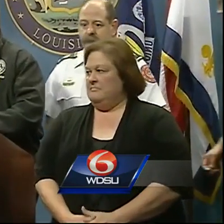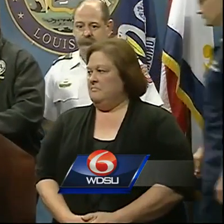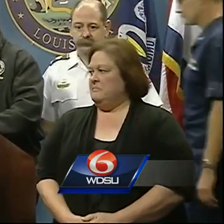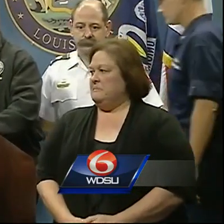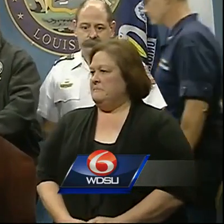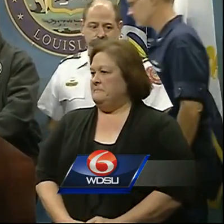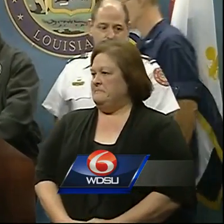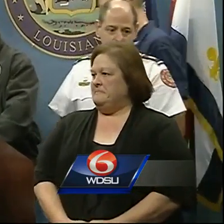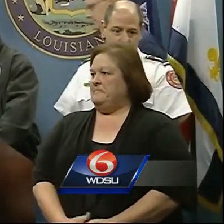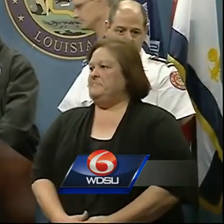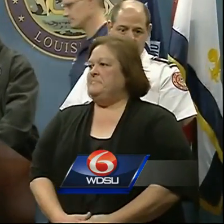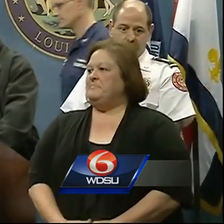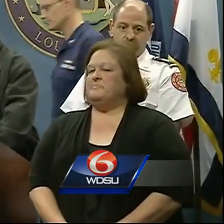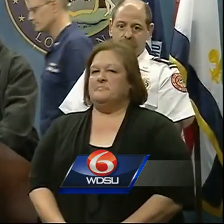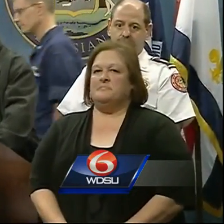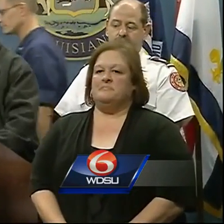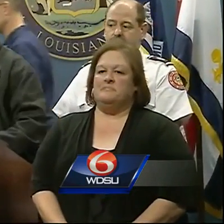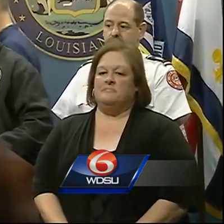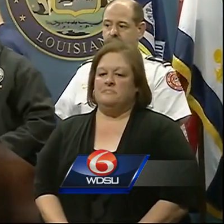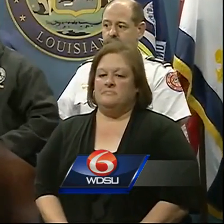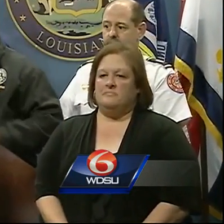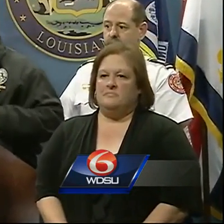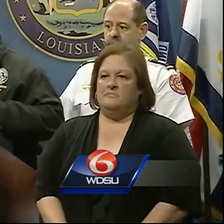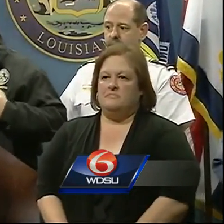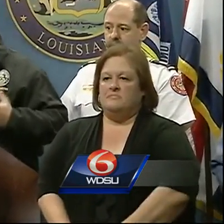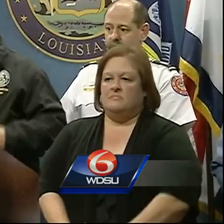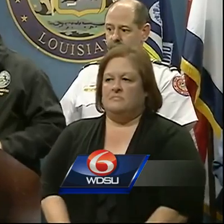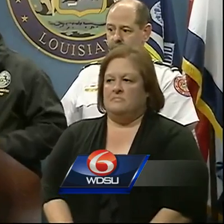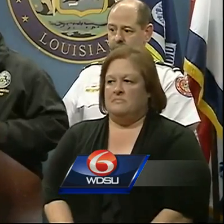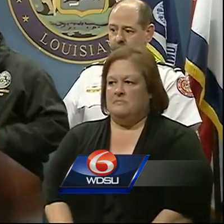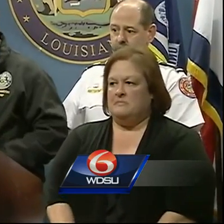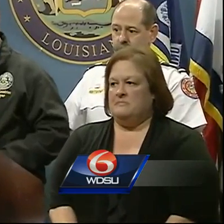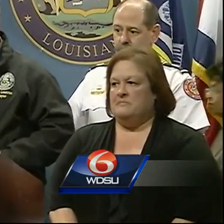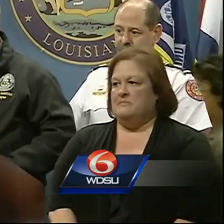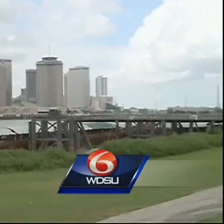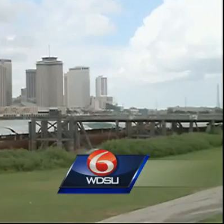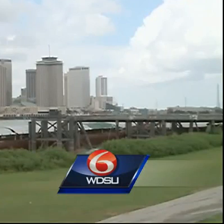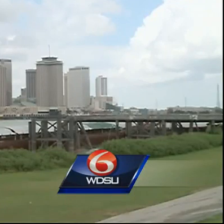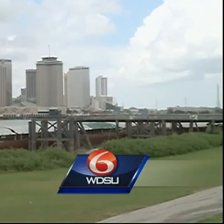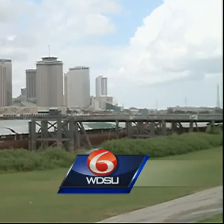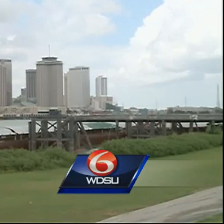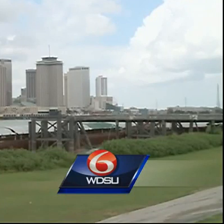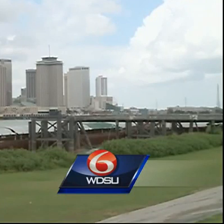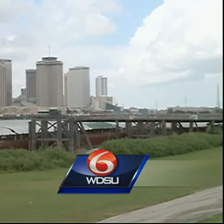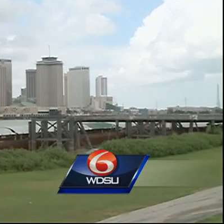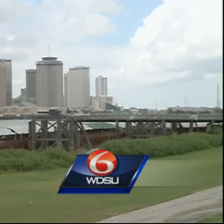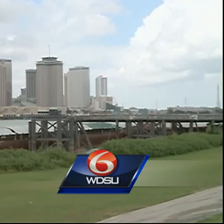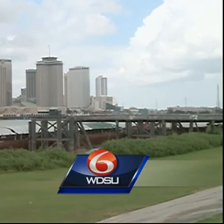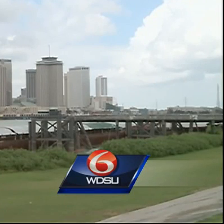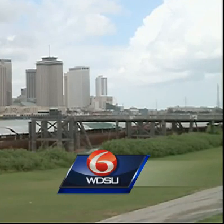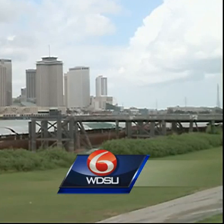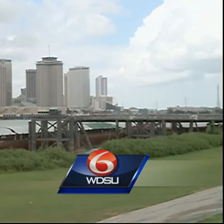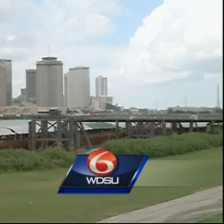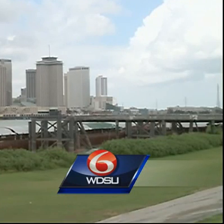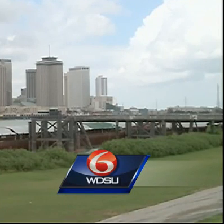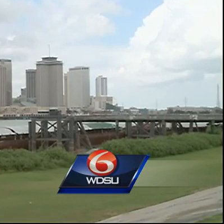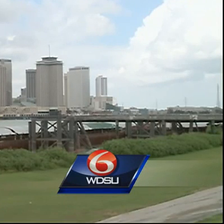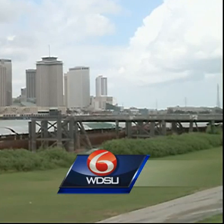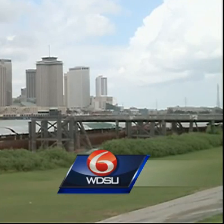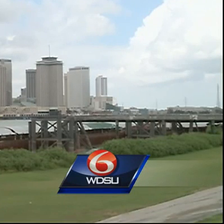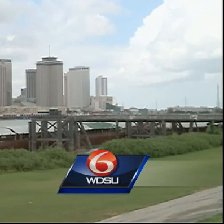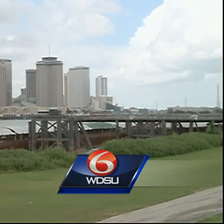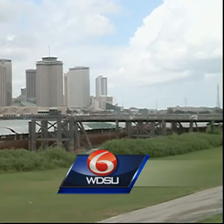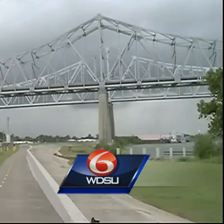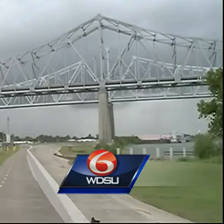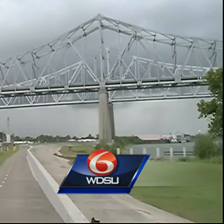community leaders briefed the media Friday morning. Landrieu said he wanted to reassure residents the city is ready for Karen, and while they're